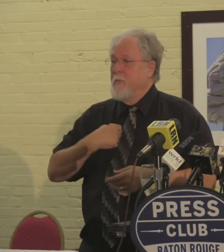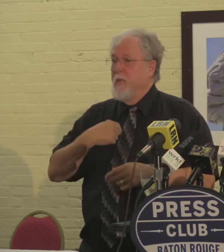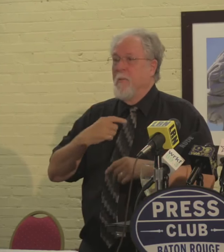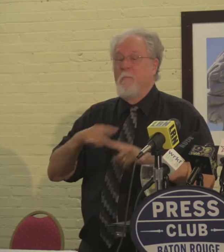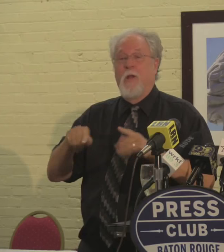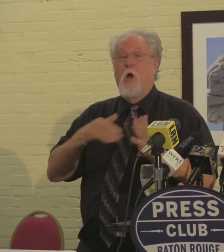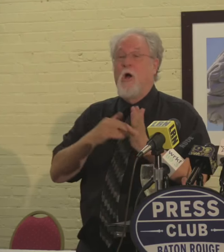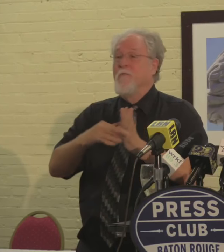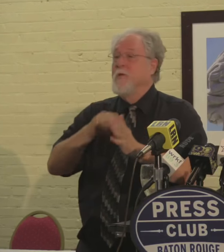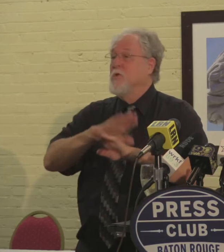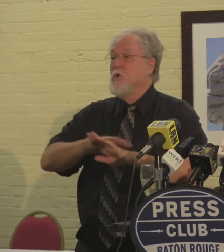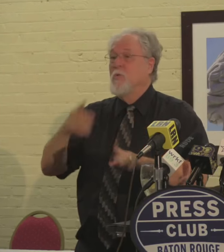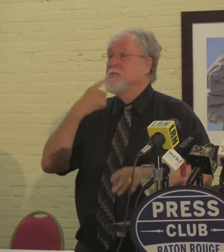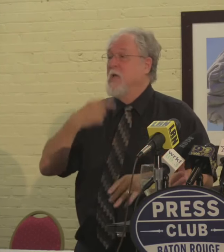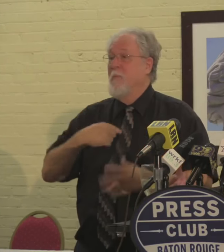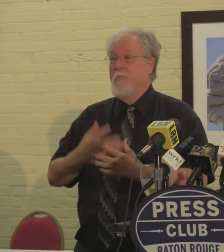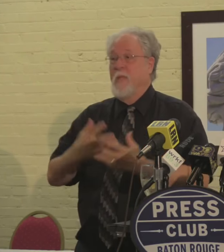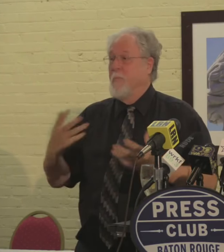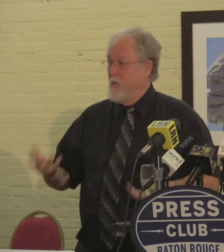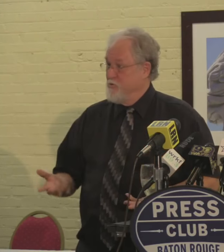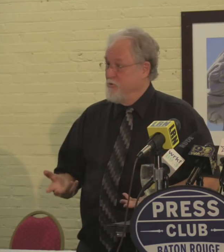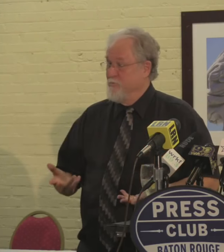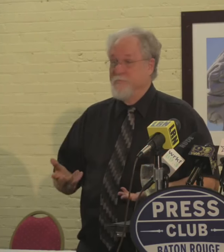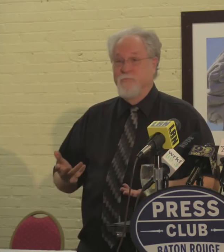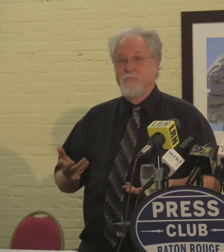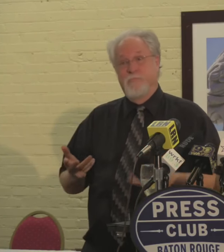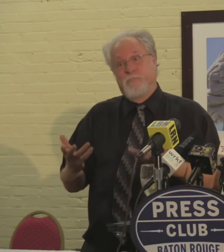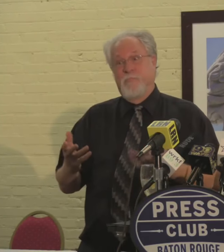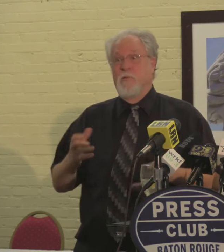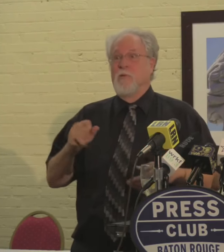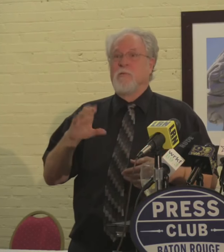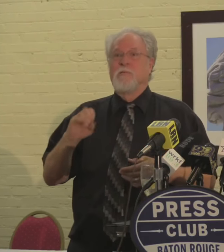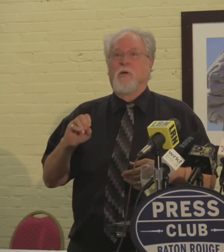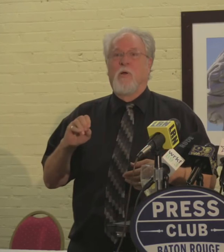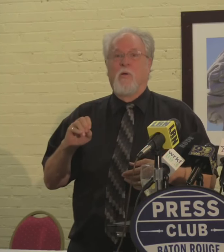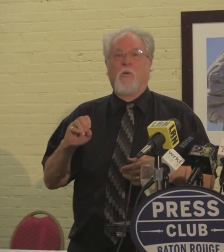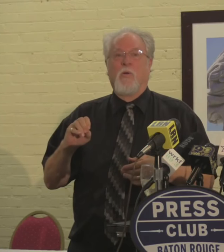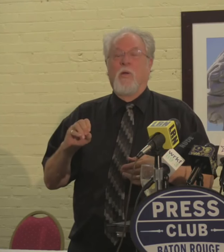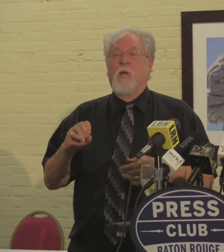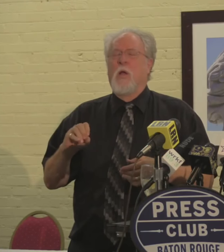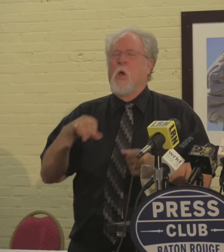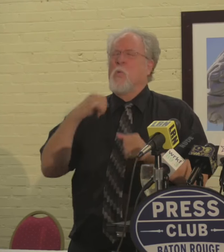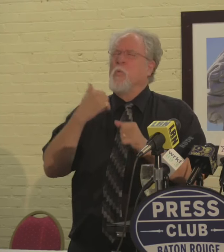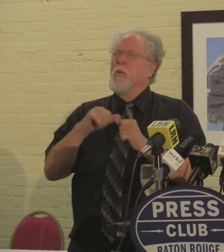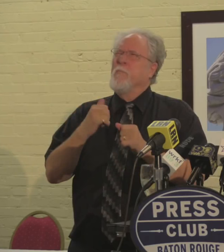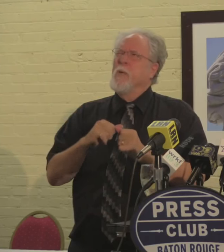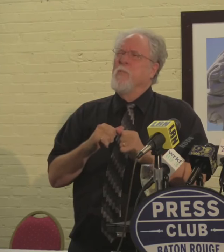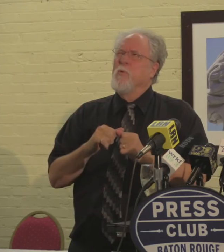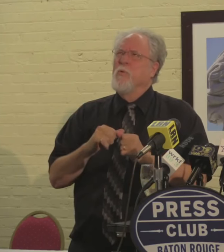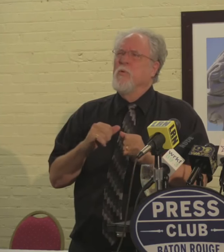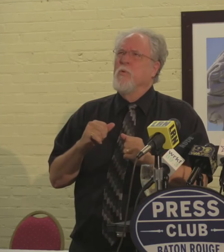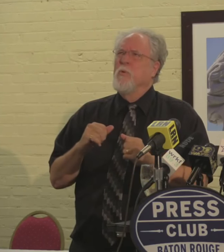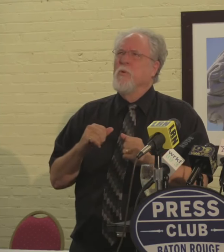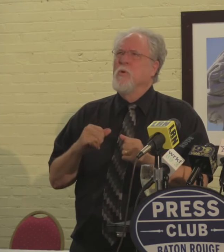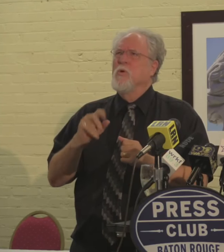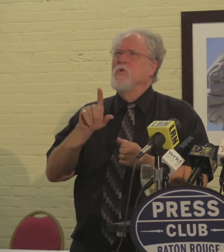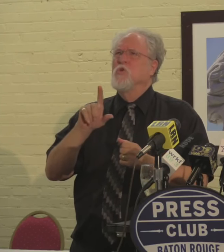me much that has any specificity to it. But if you remember,